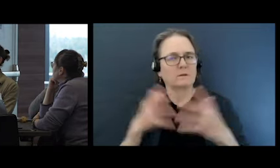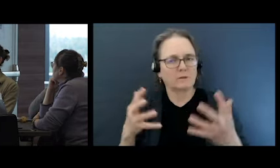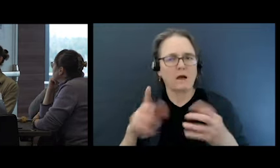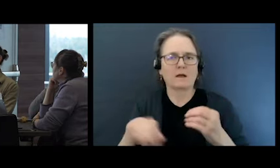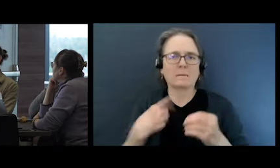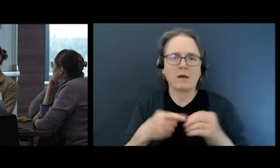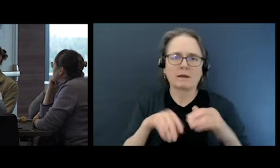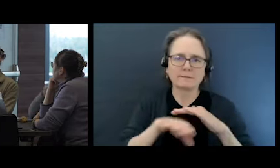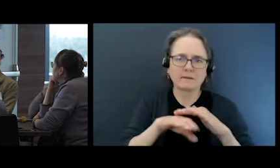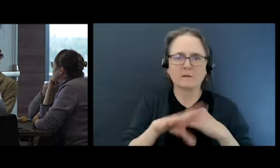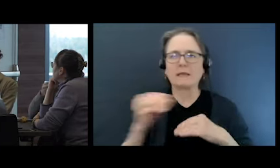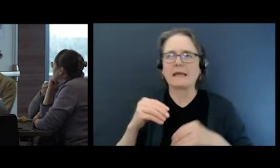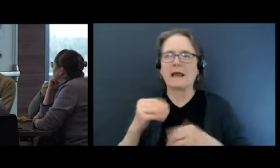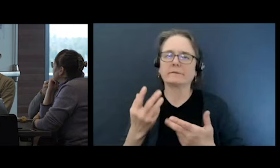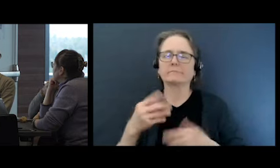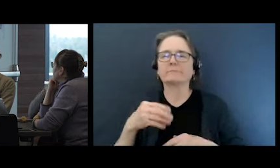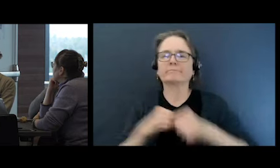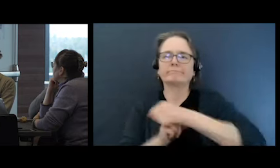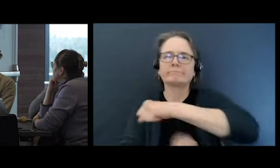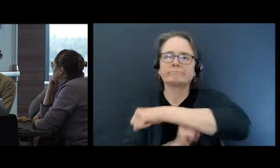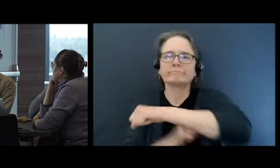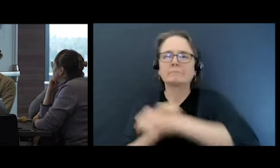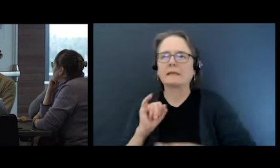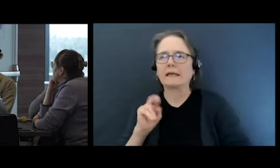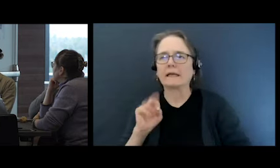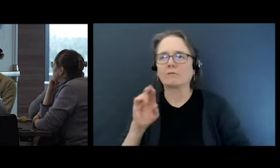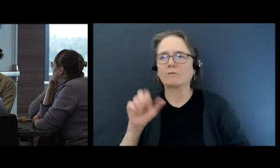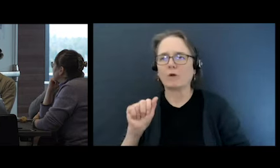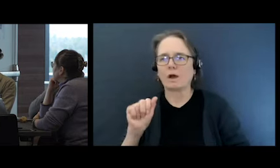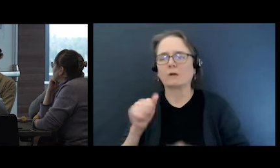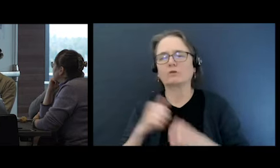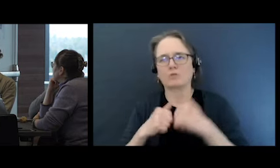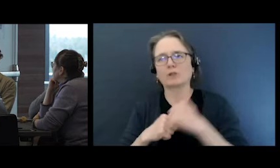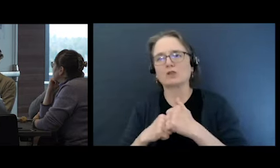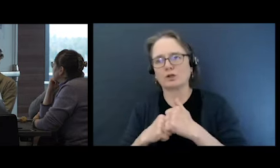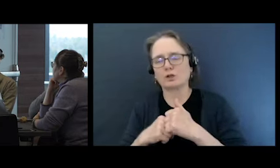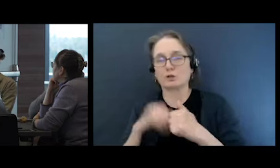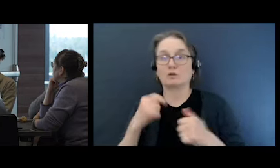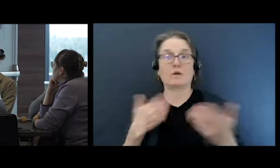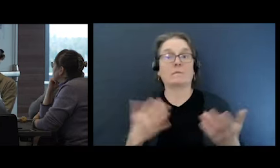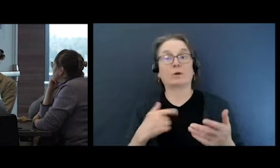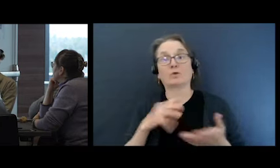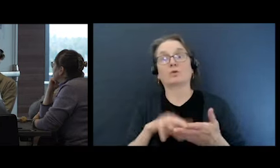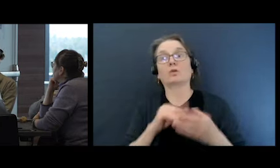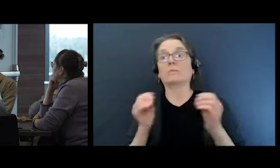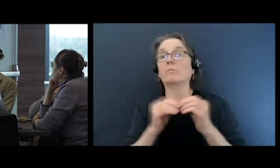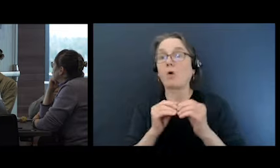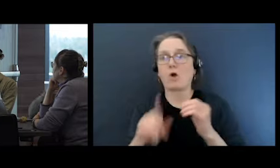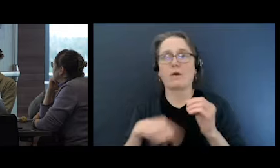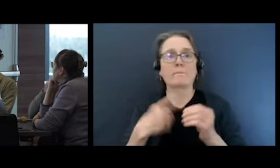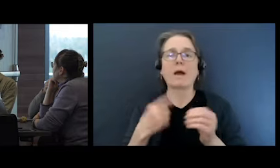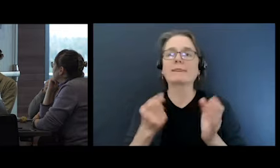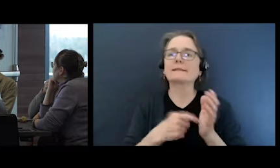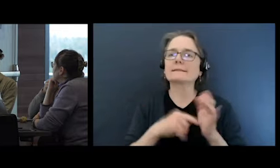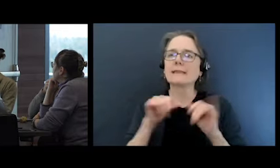to learn more in depth about some of these standards and schemas,